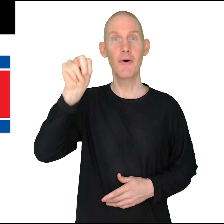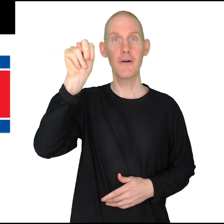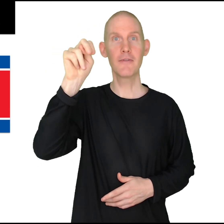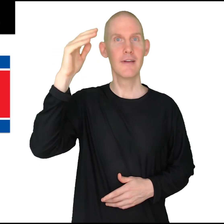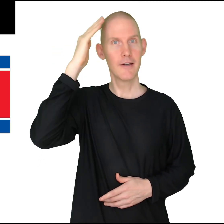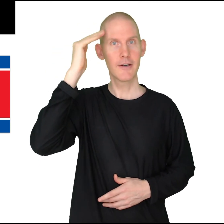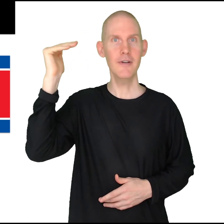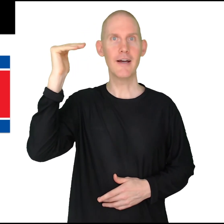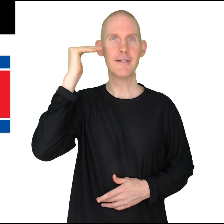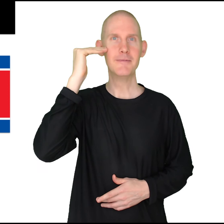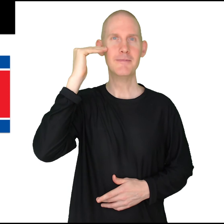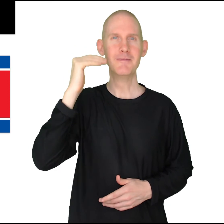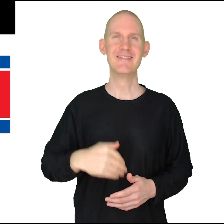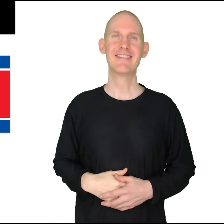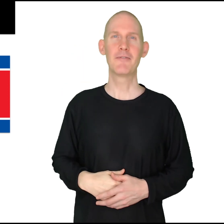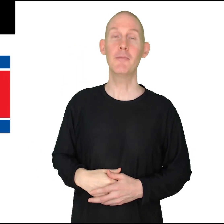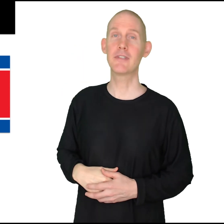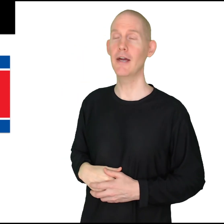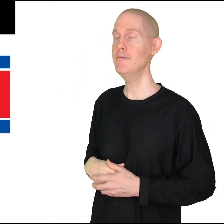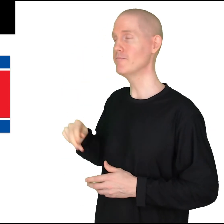North Korea. From the side.